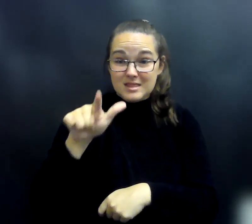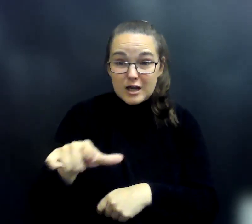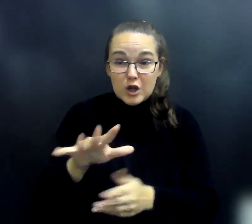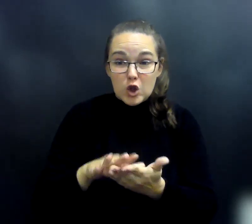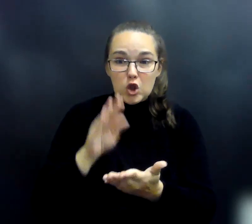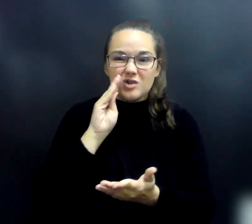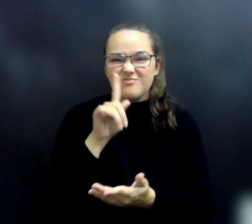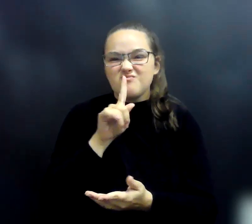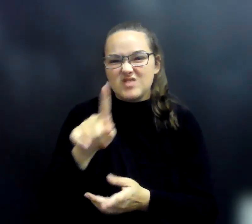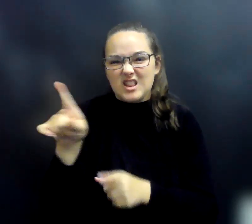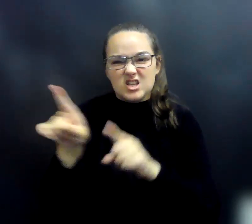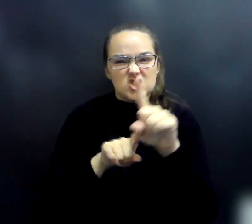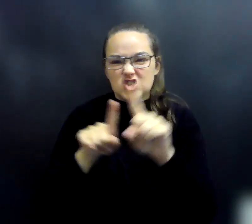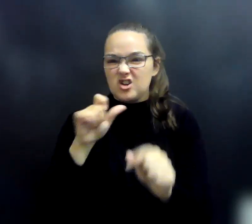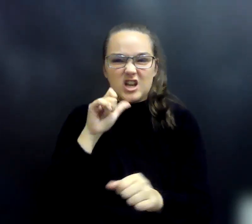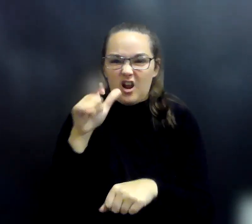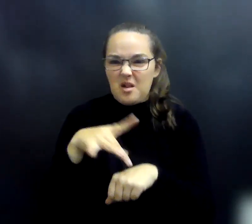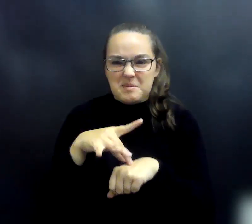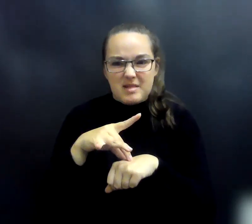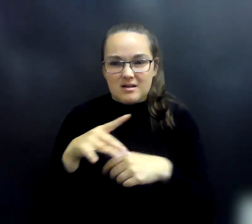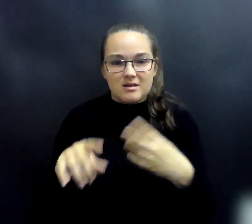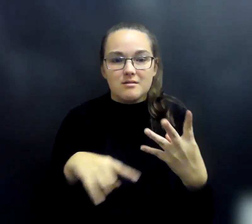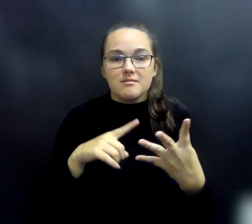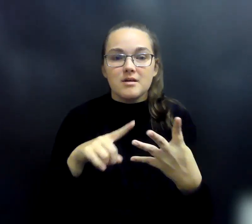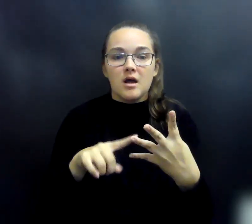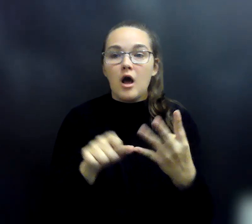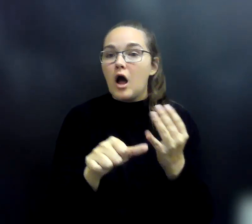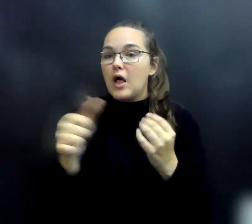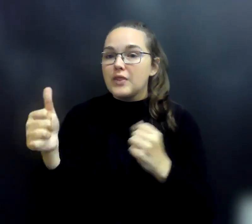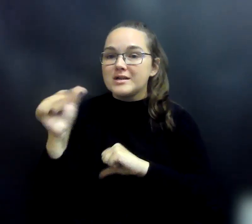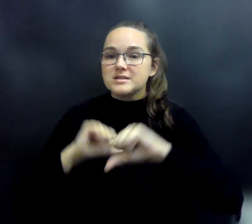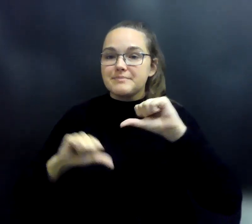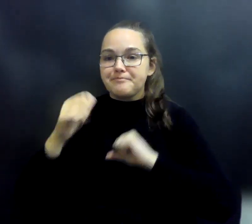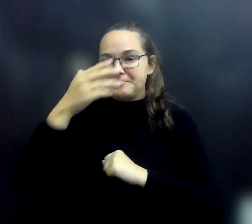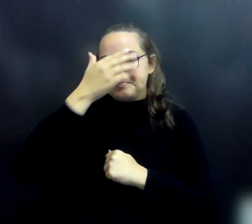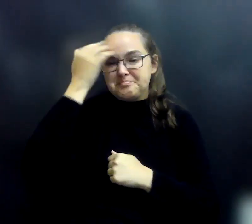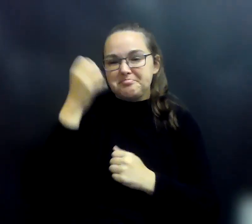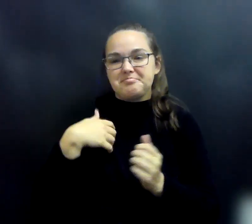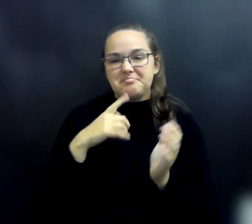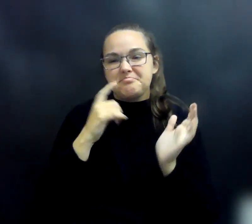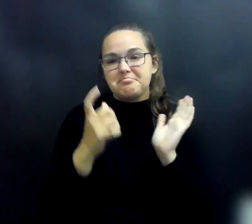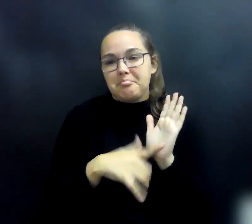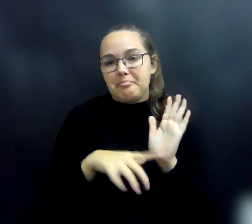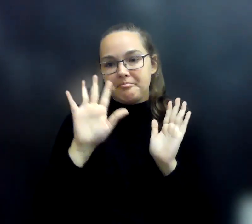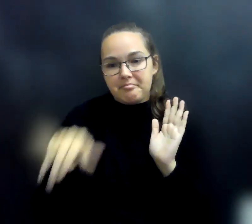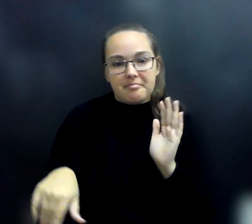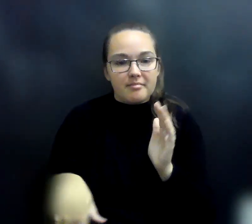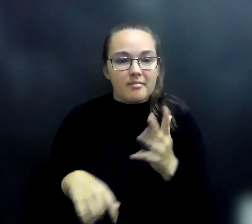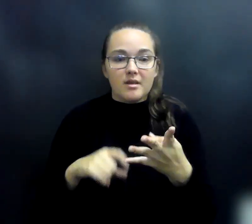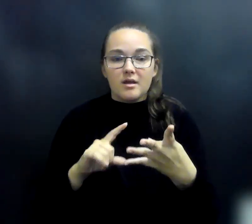was actually a star. C, other scientists forgot about his discovery. D, Caroline bought him